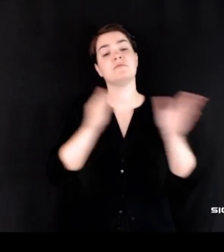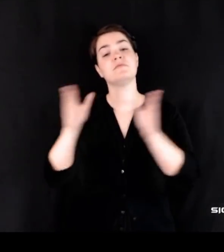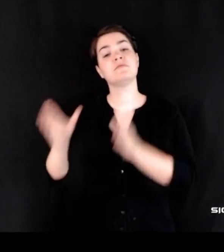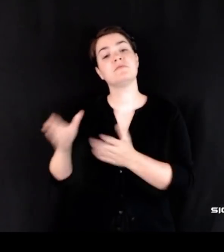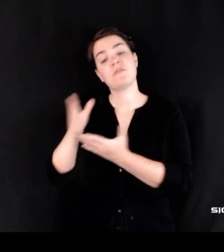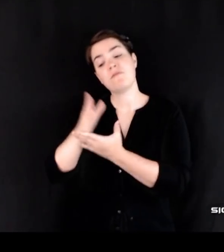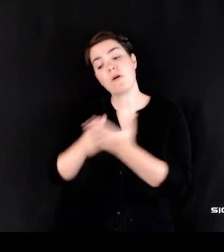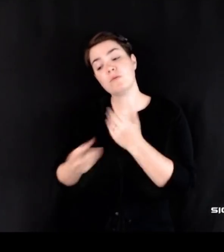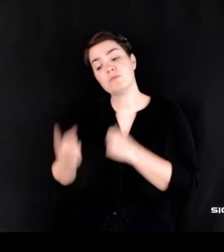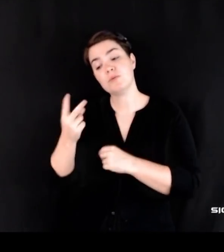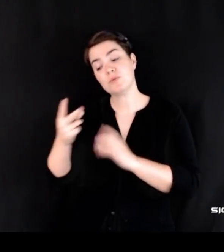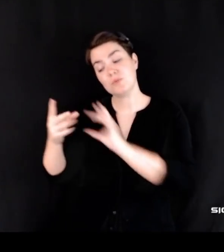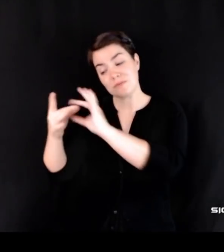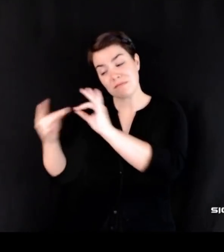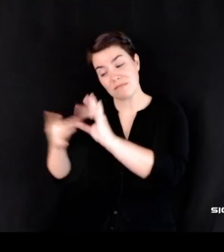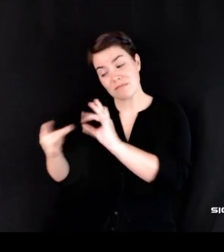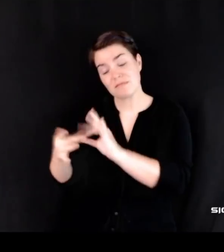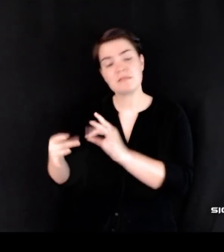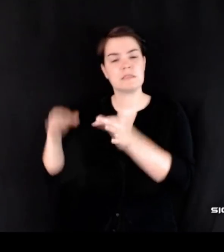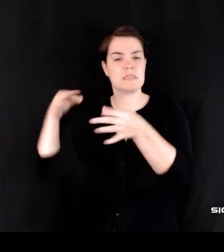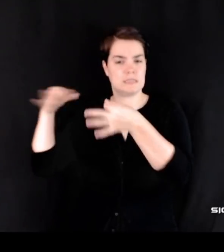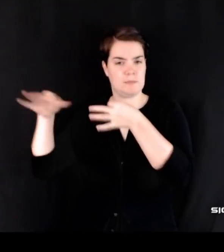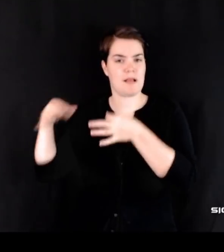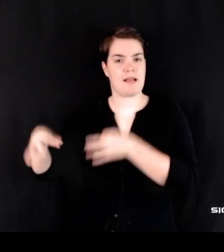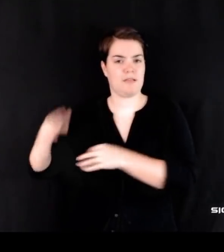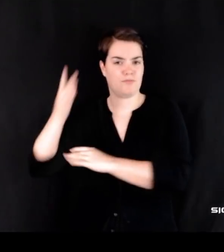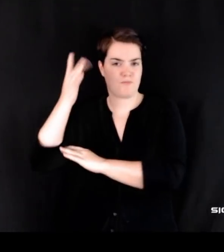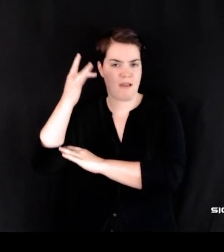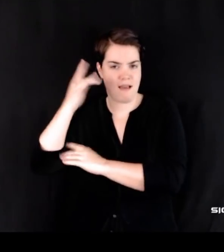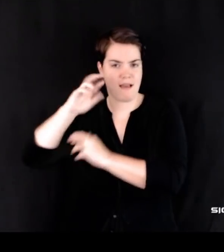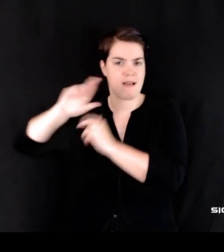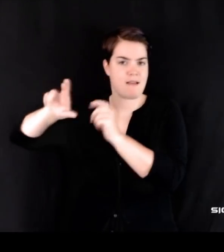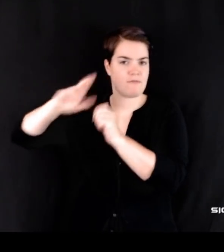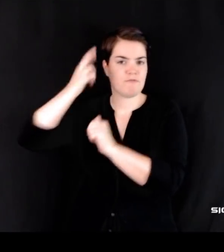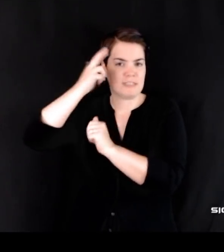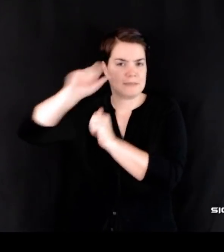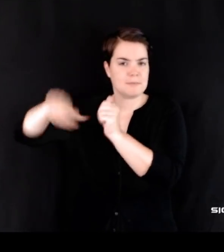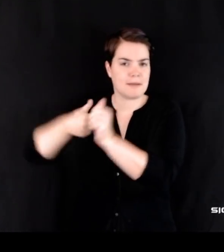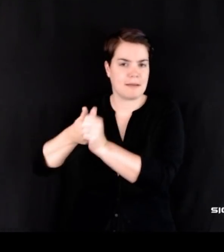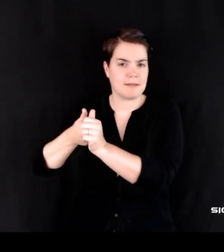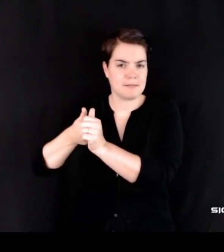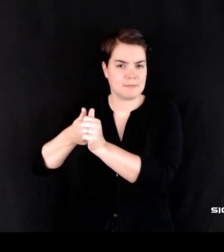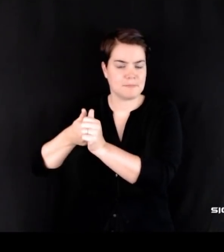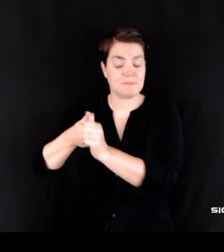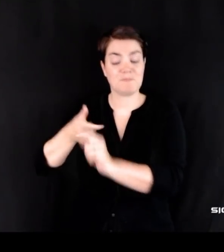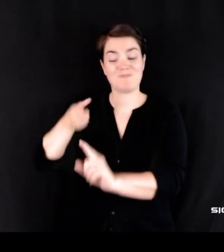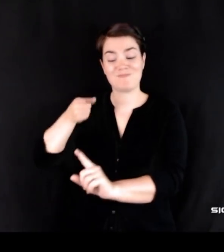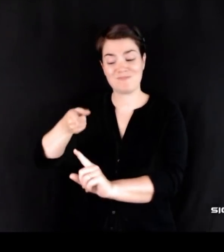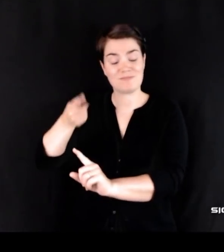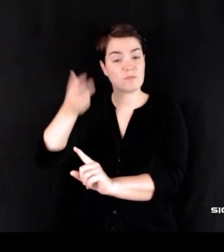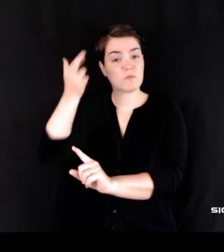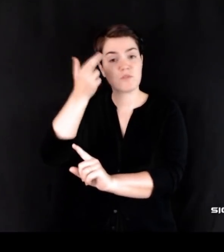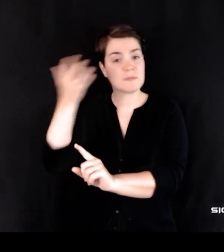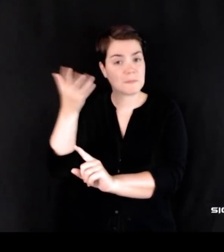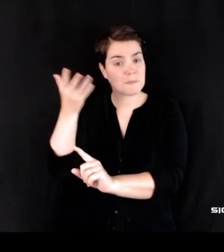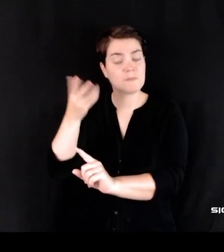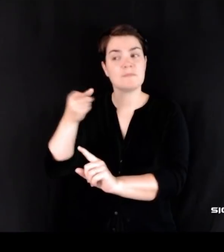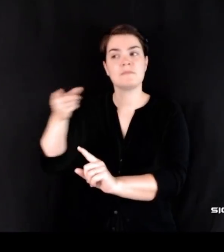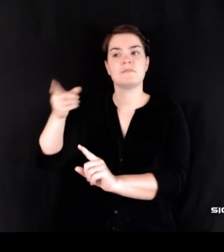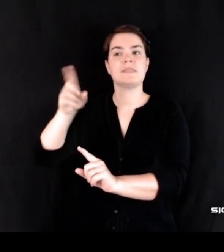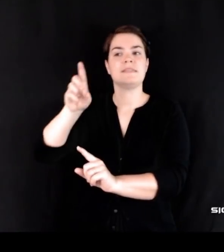report explains that decision. It explains that under long-standing department